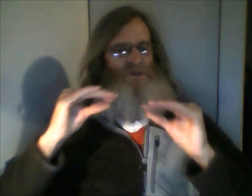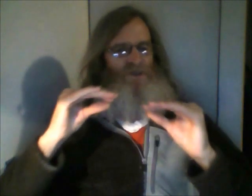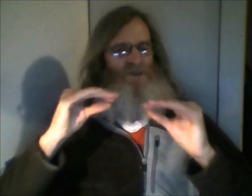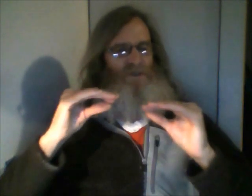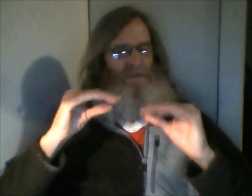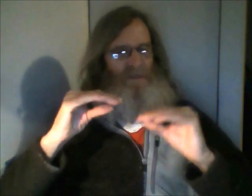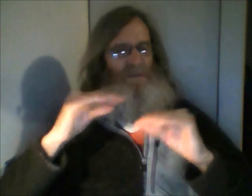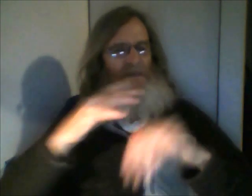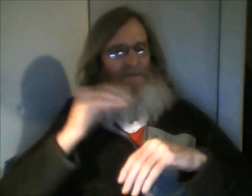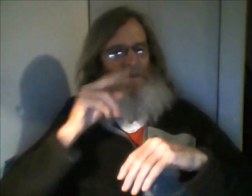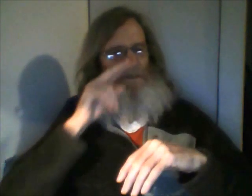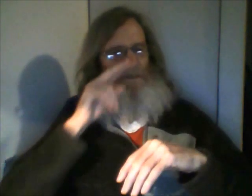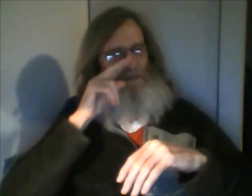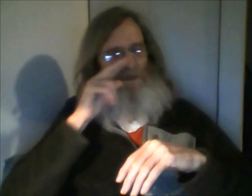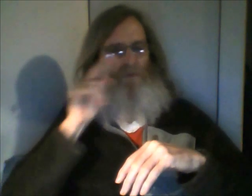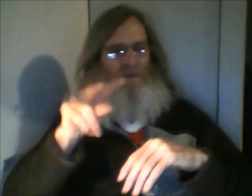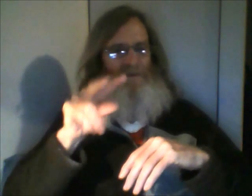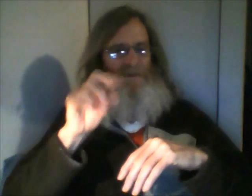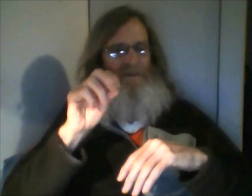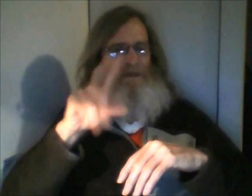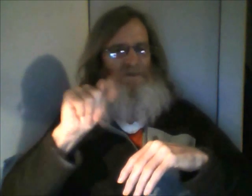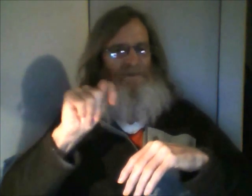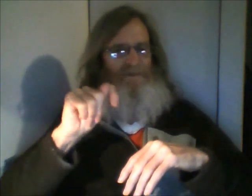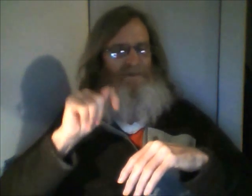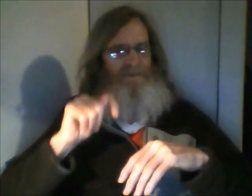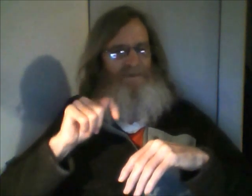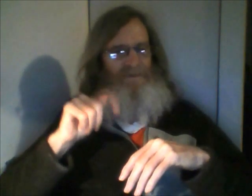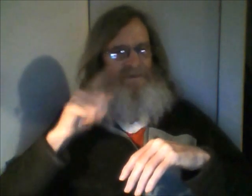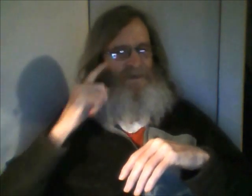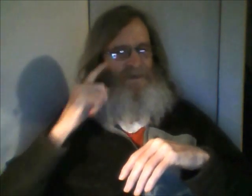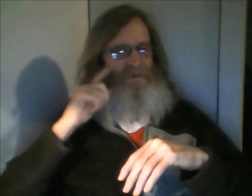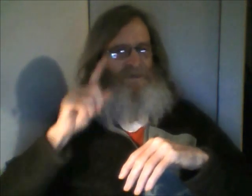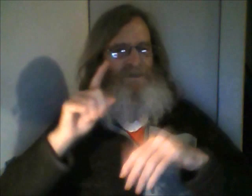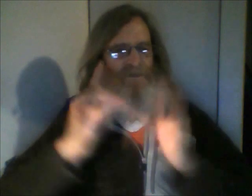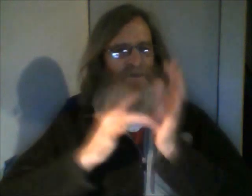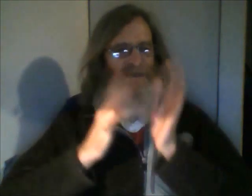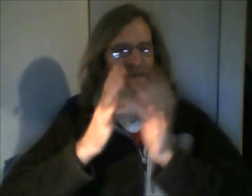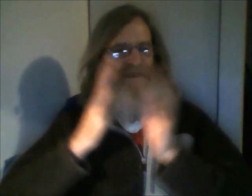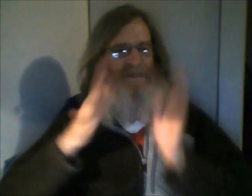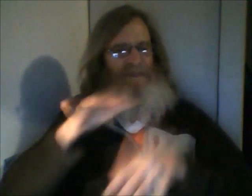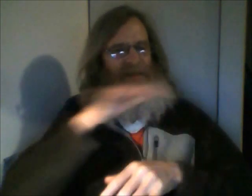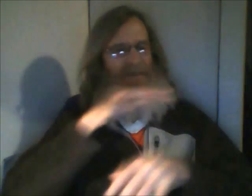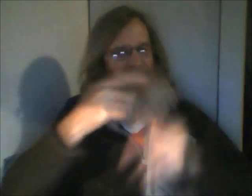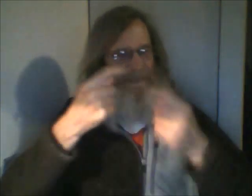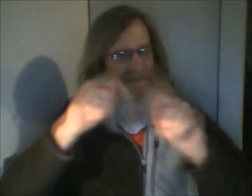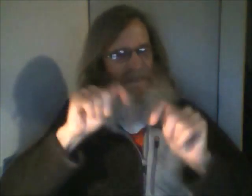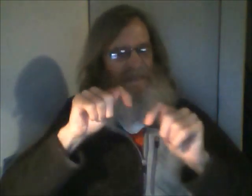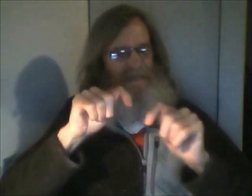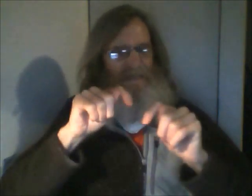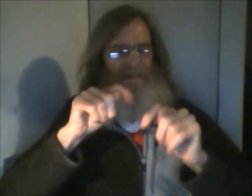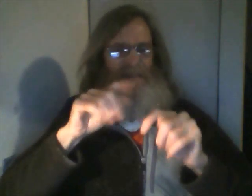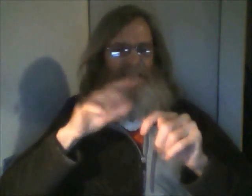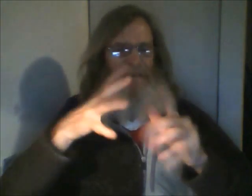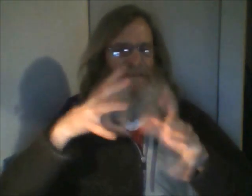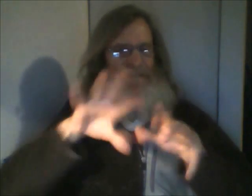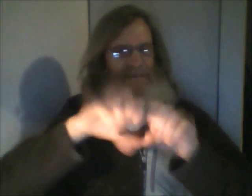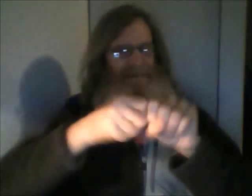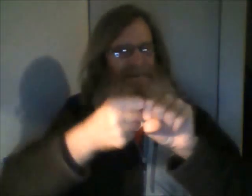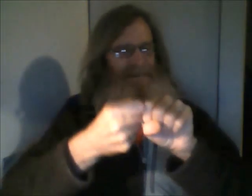They wrap the bladder with a layer of carbon fiber. The fibers in the material all run in one direction, so to add strength, they employ